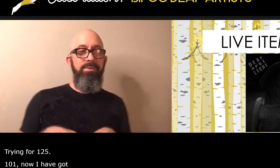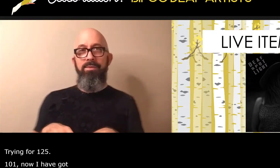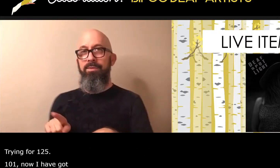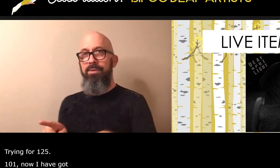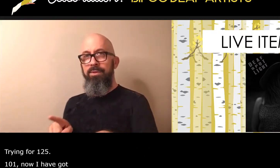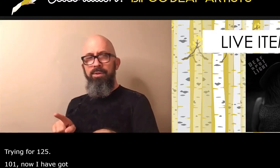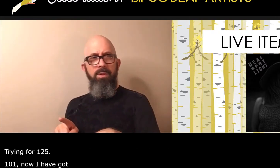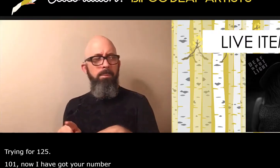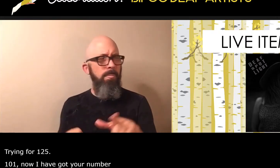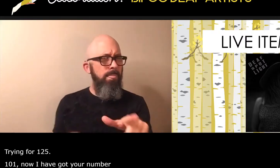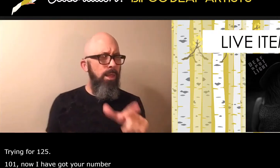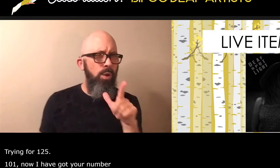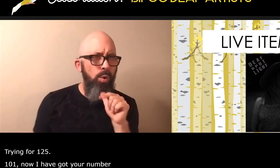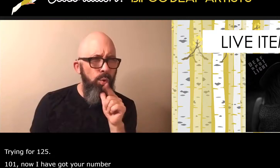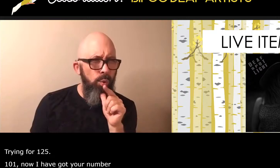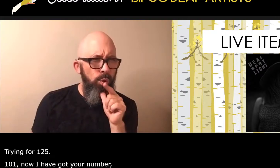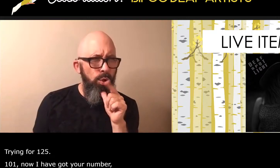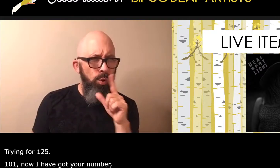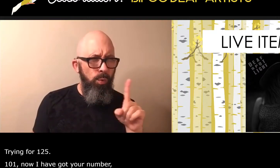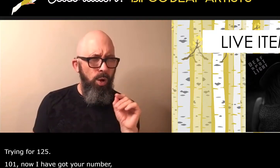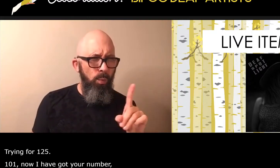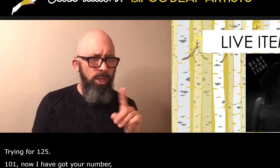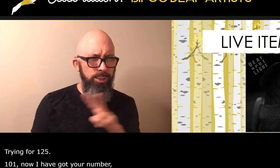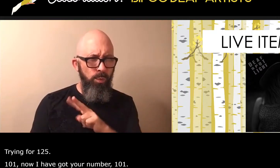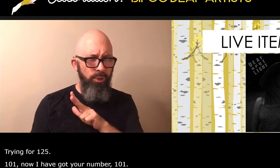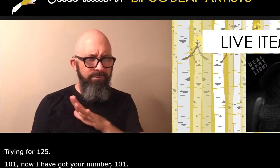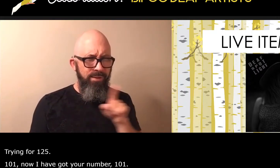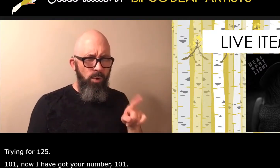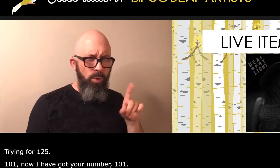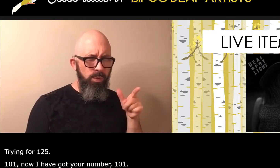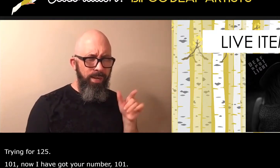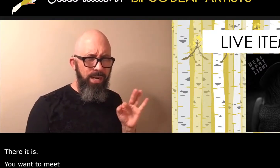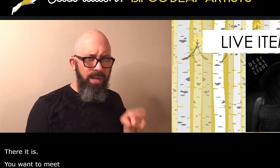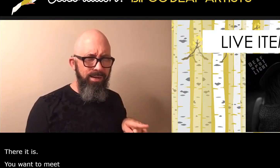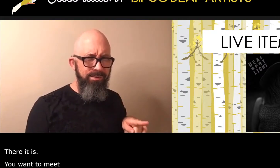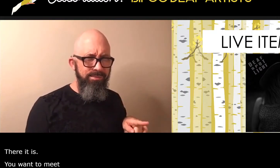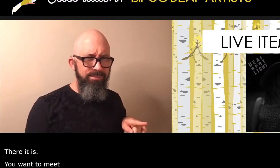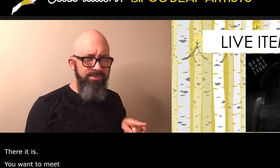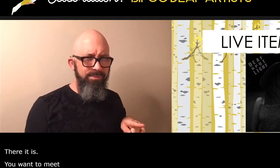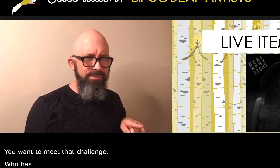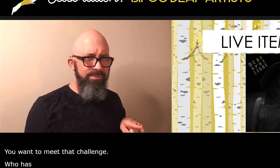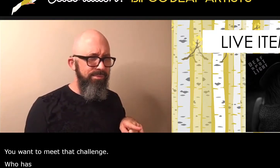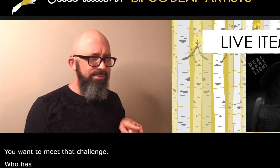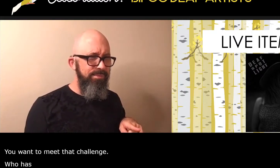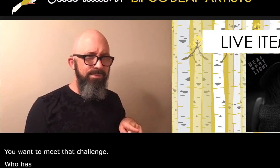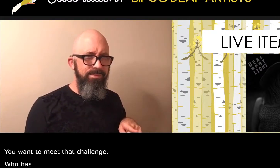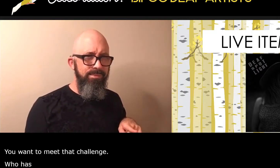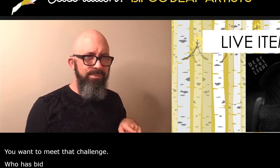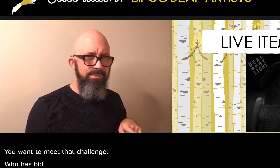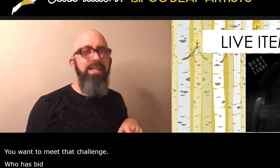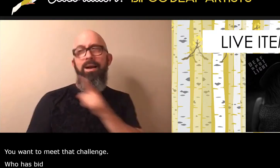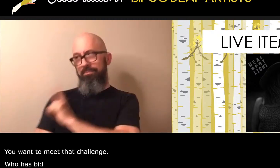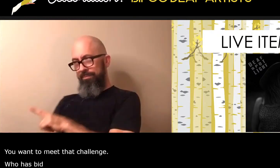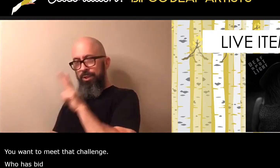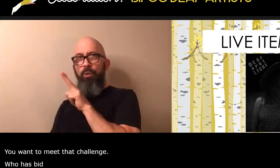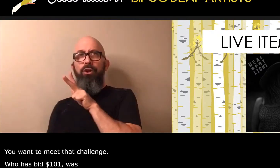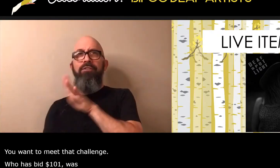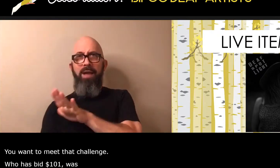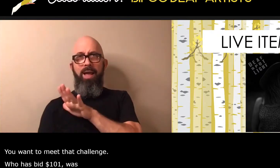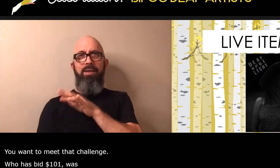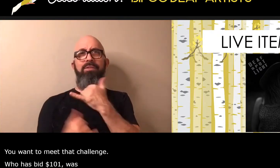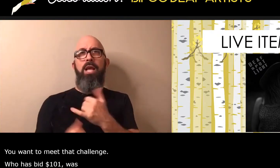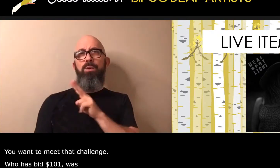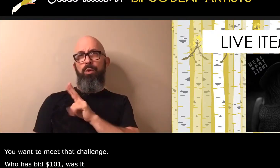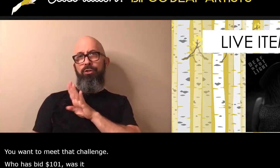101. There it is. Do you want to meet that challenge? Who has bid $101? Was it 235? Was it